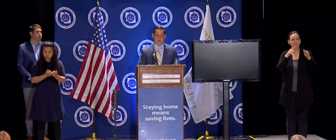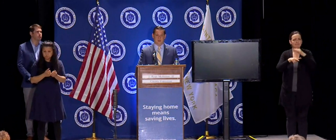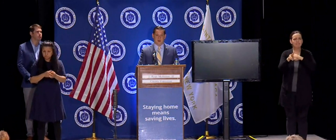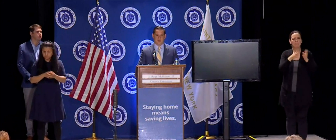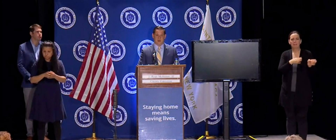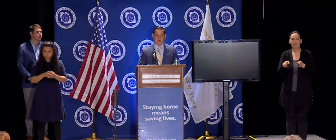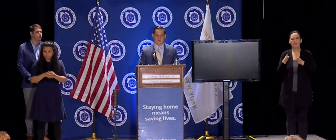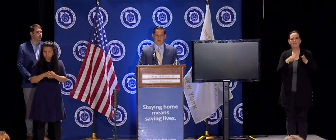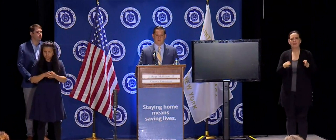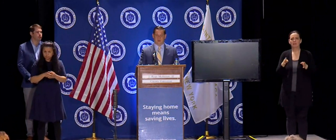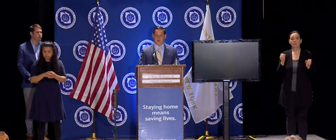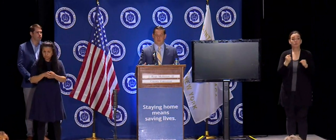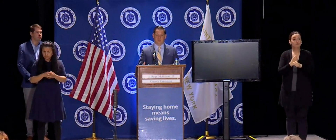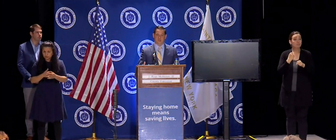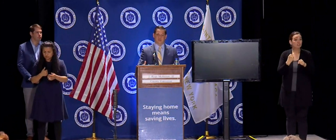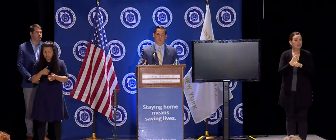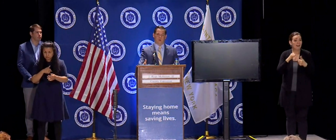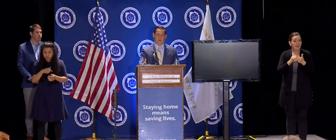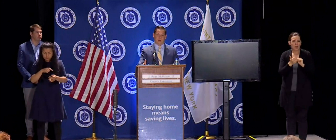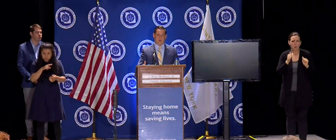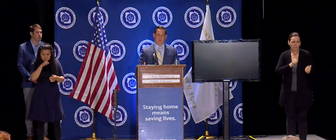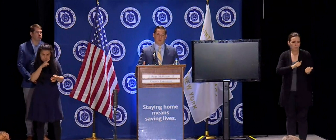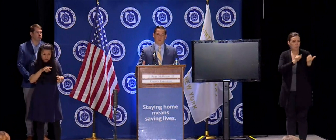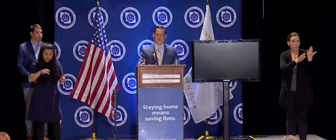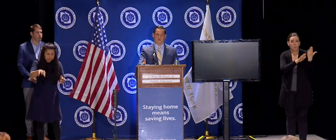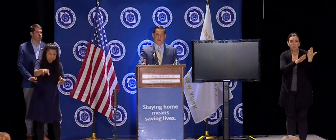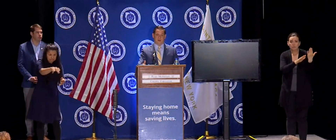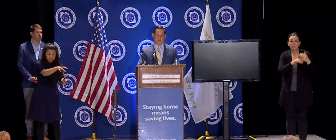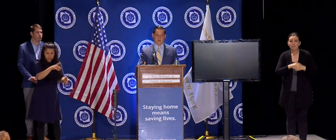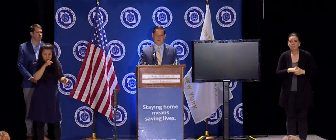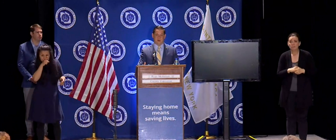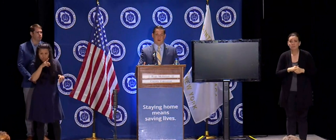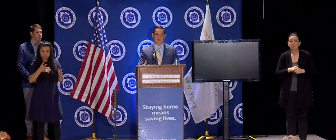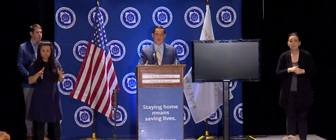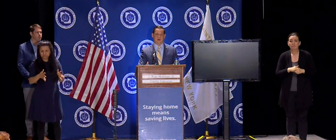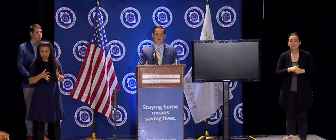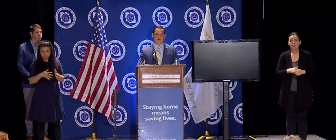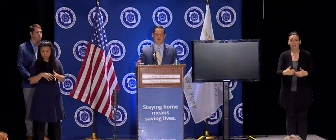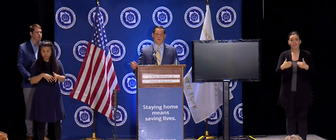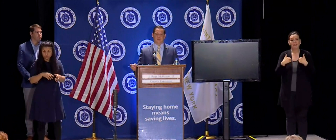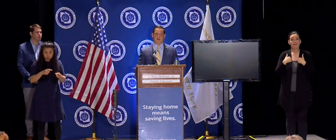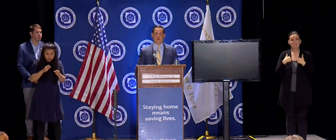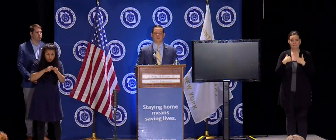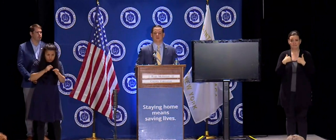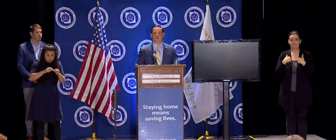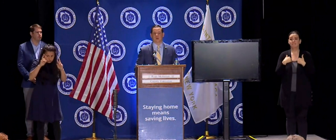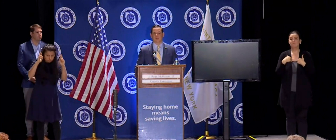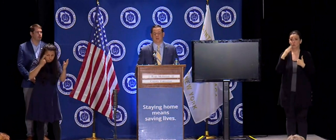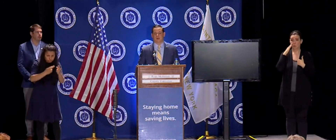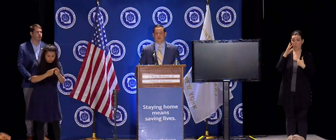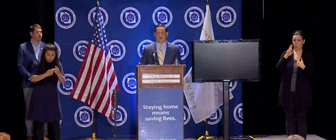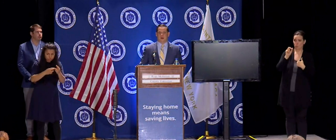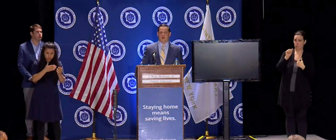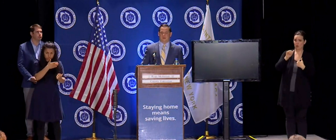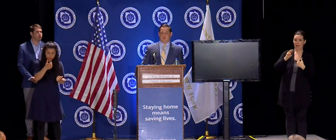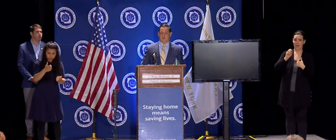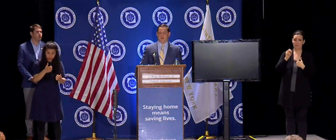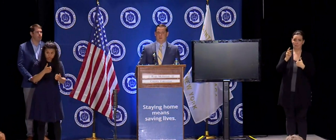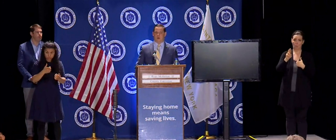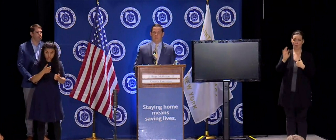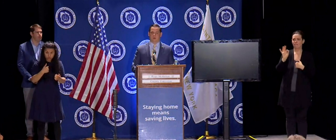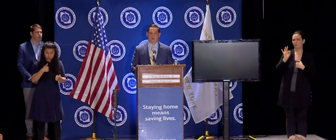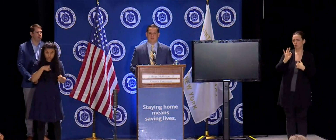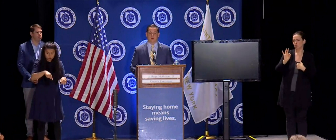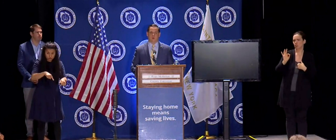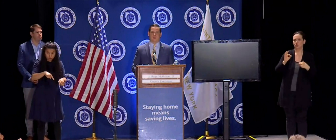strategically. You have kind of a little logistics corridor now with Raymore and Flanagan right there, and then Amazon across the street. So there's